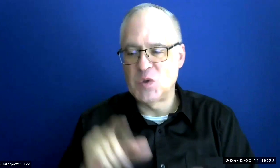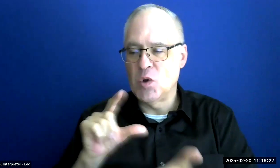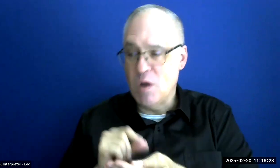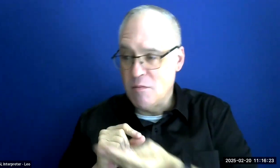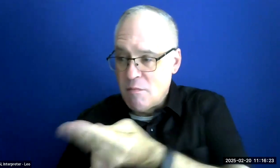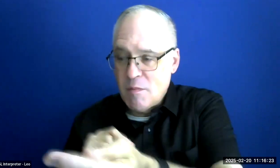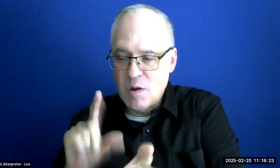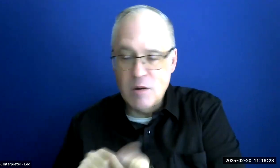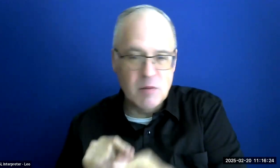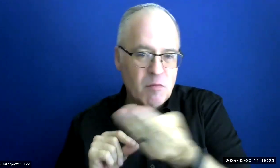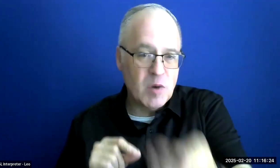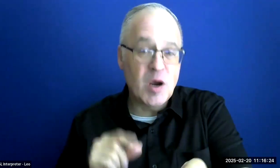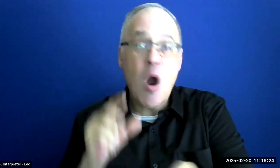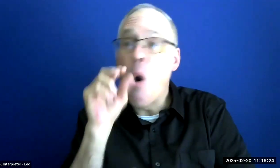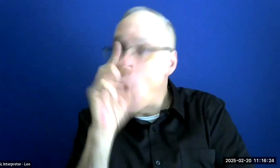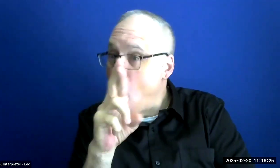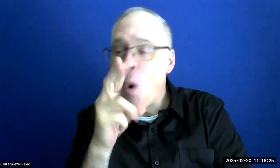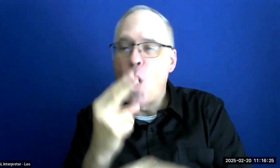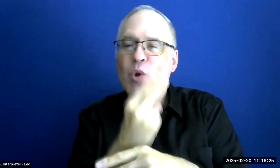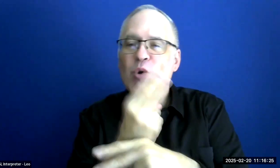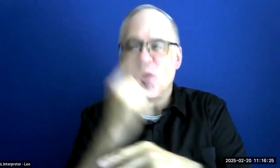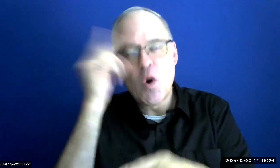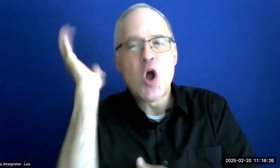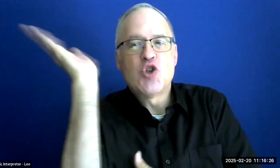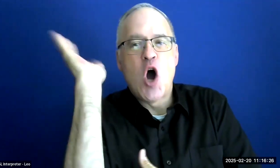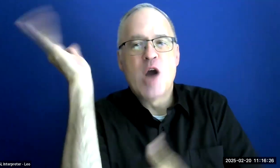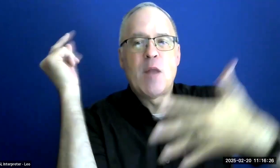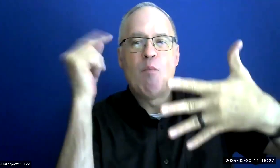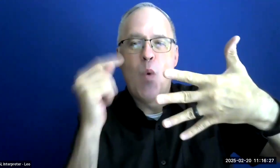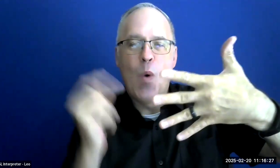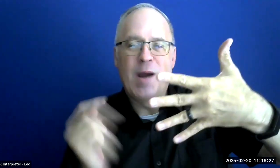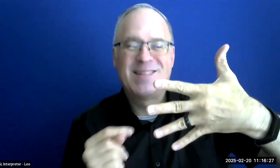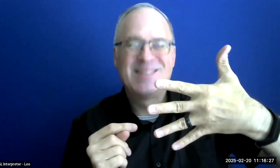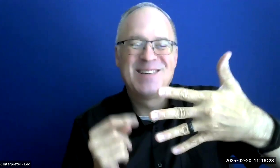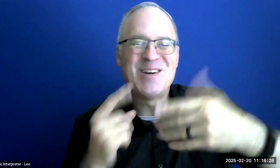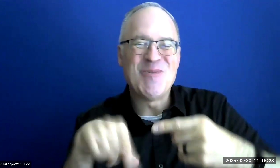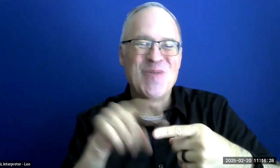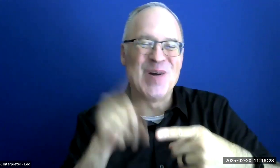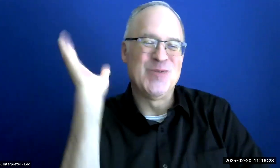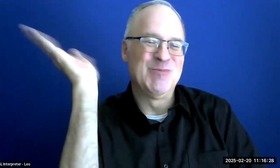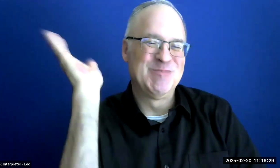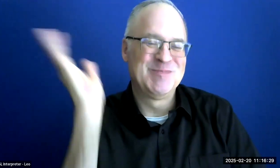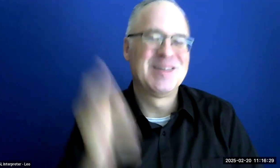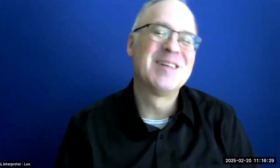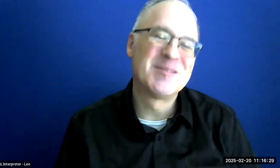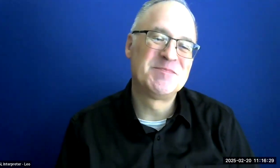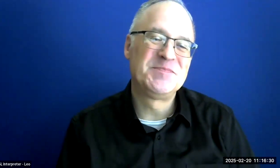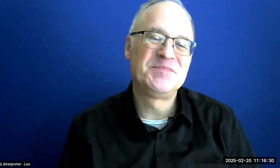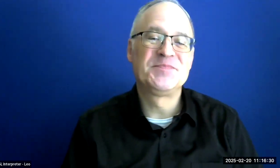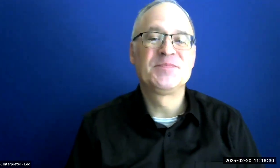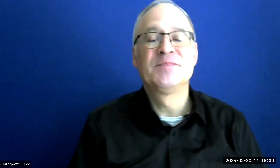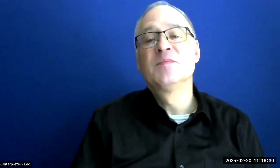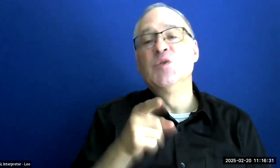outline or talking points when sharing about regionalization in an informal setting. To download this document, navigate